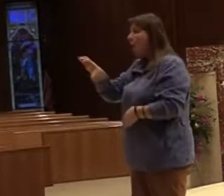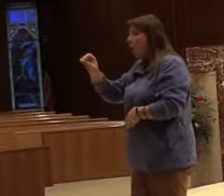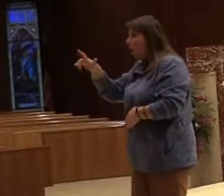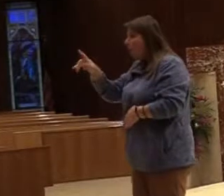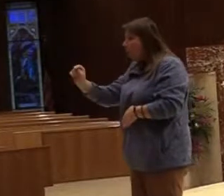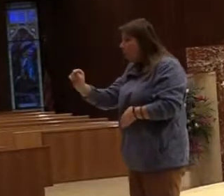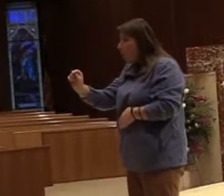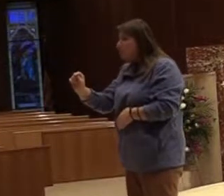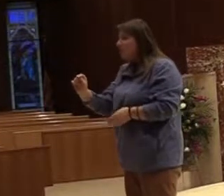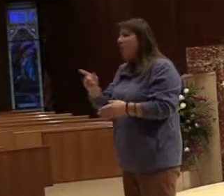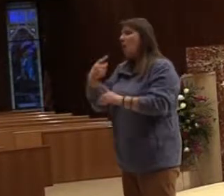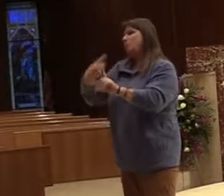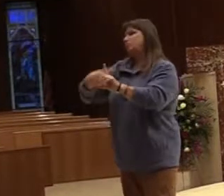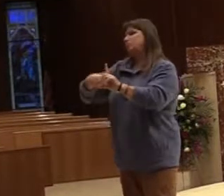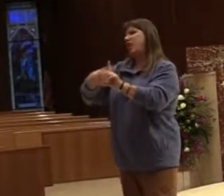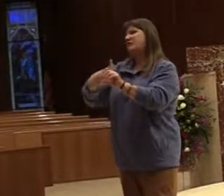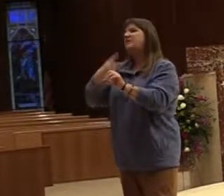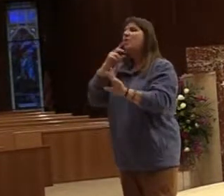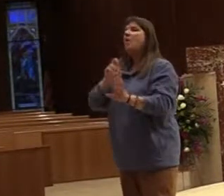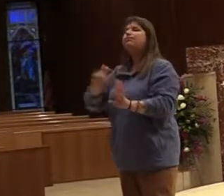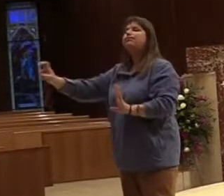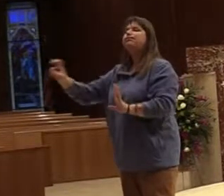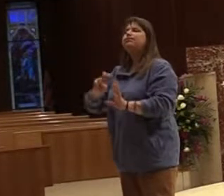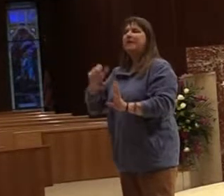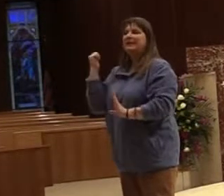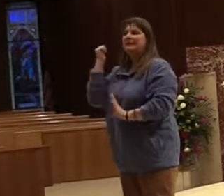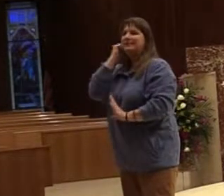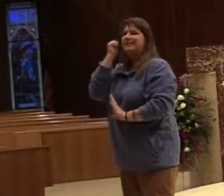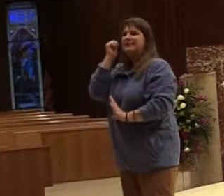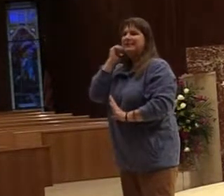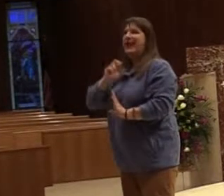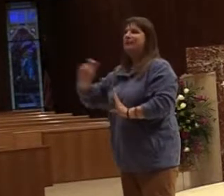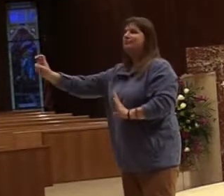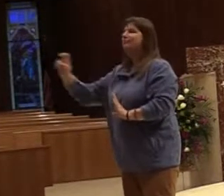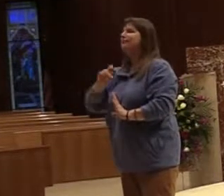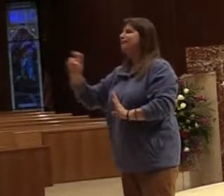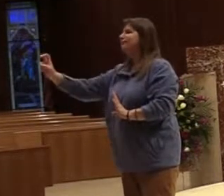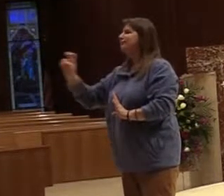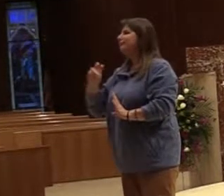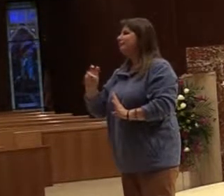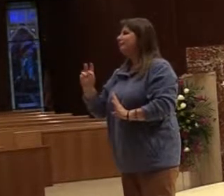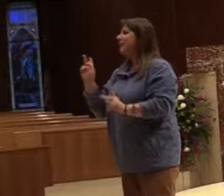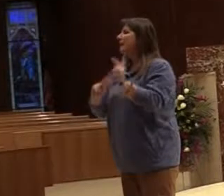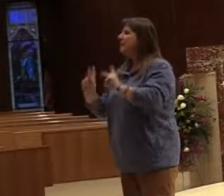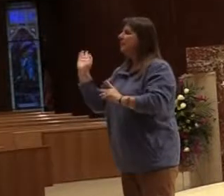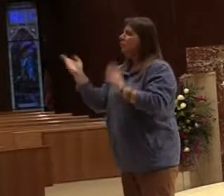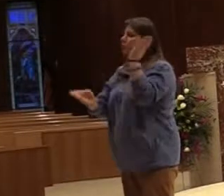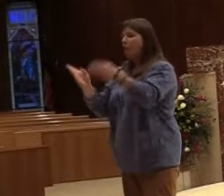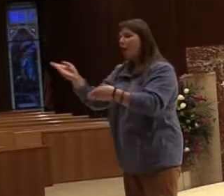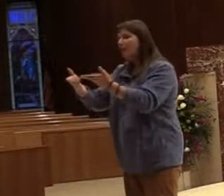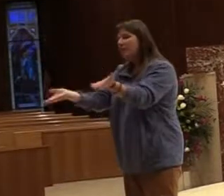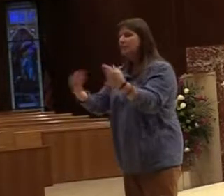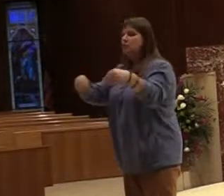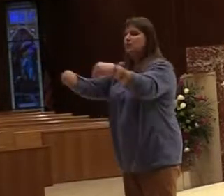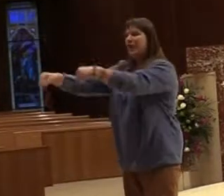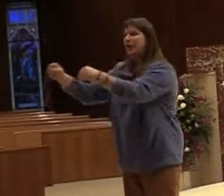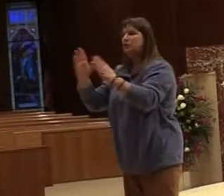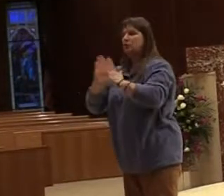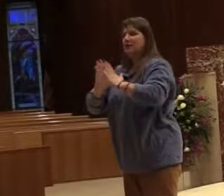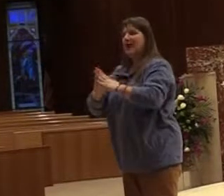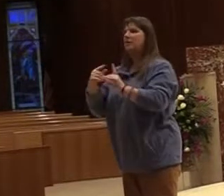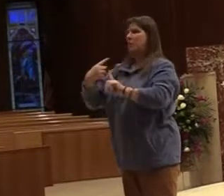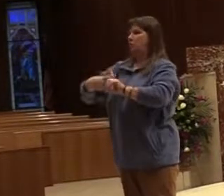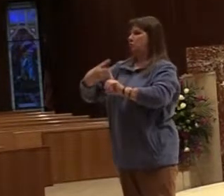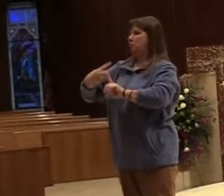so. People that typically rented colts were like merchants, people who brought peace or goods about to different cities.